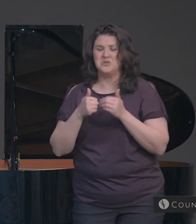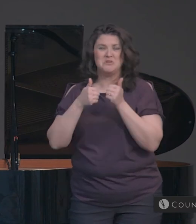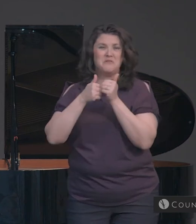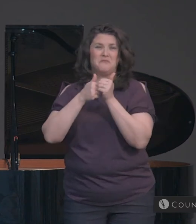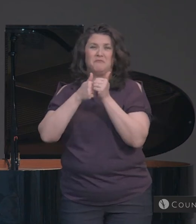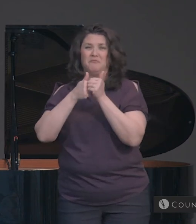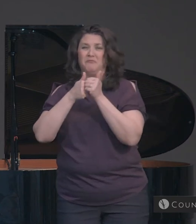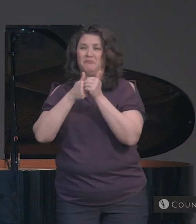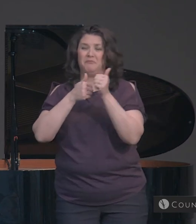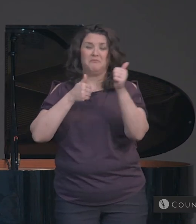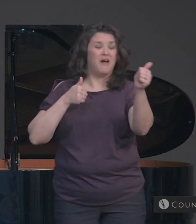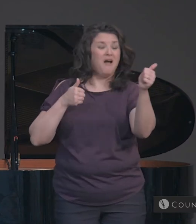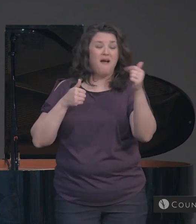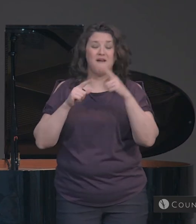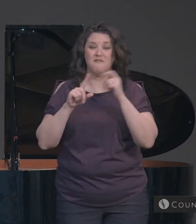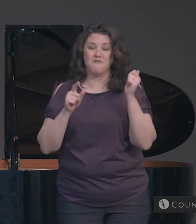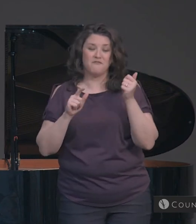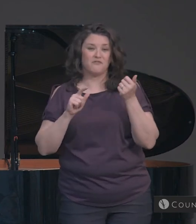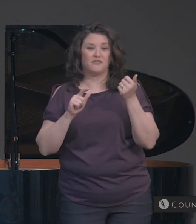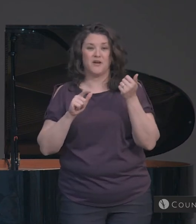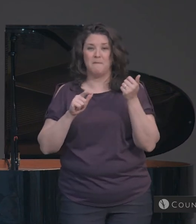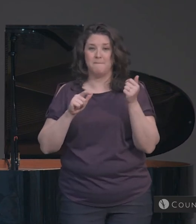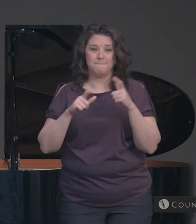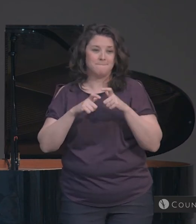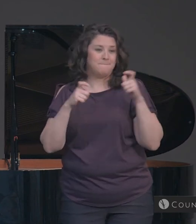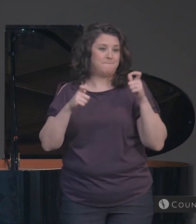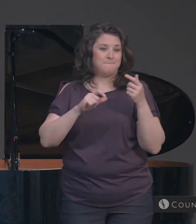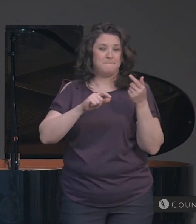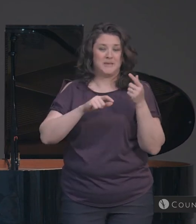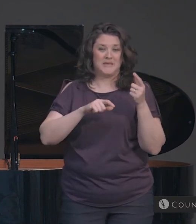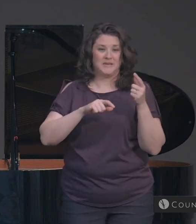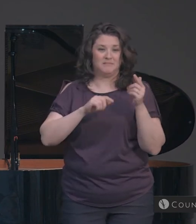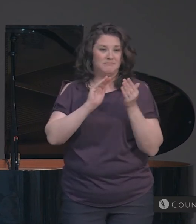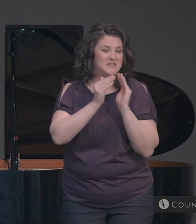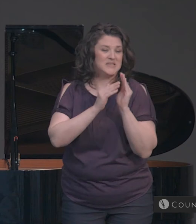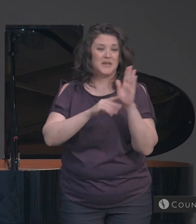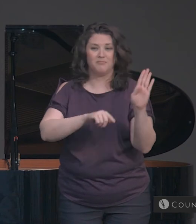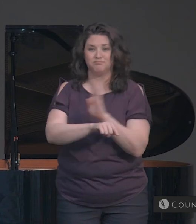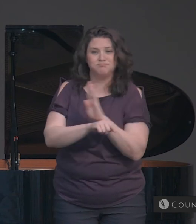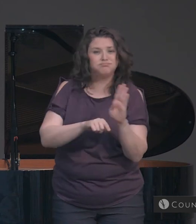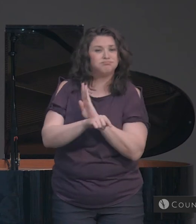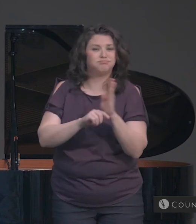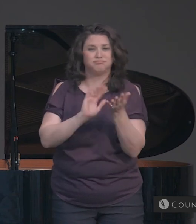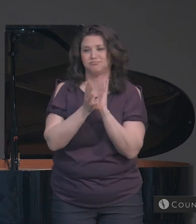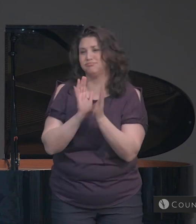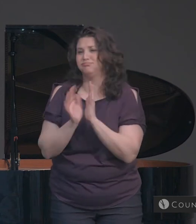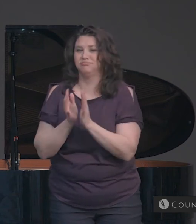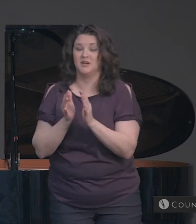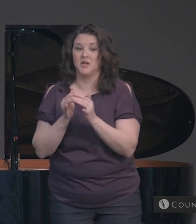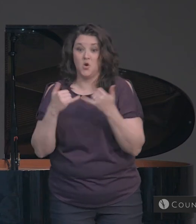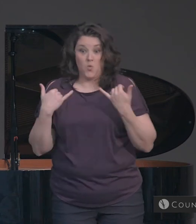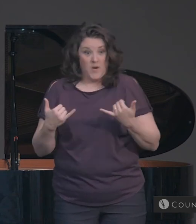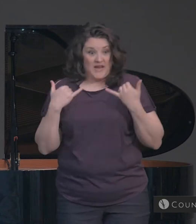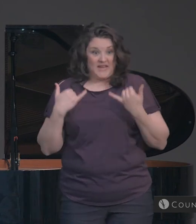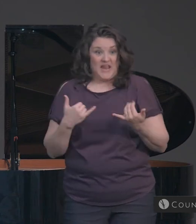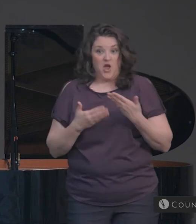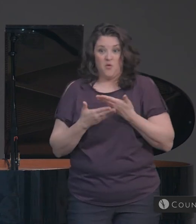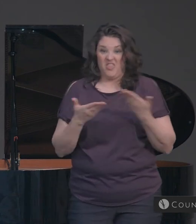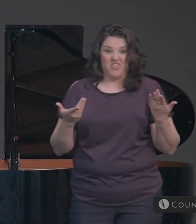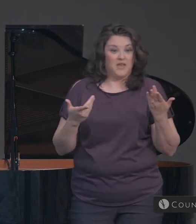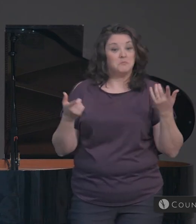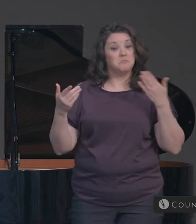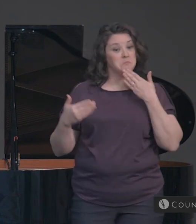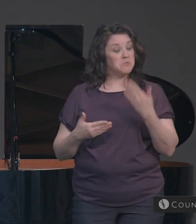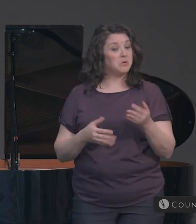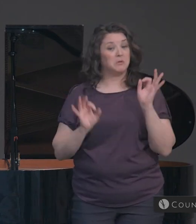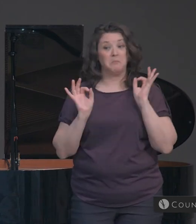far removed from the everyday hustle and bustle of the big city life. While things were good for them now because of the success in